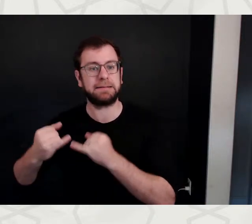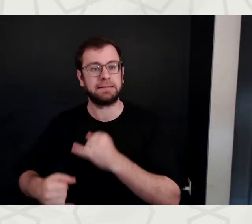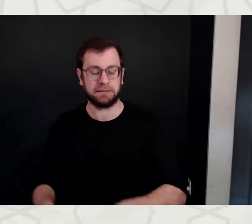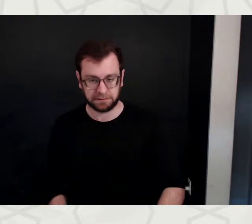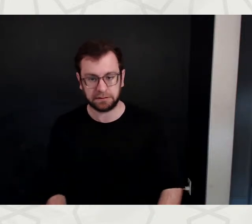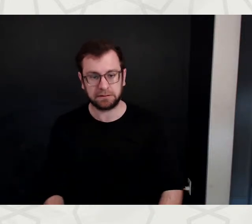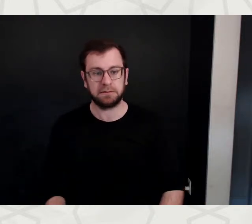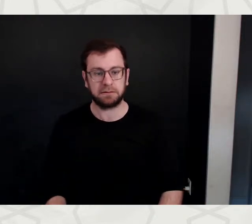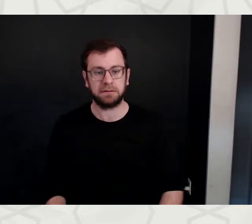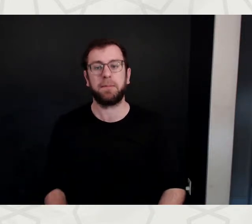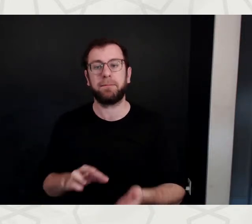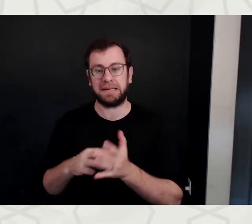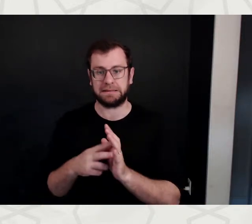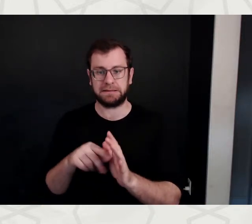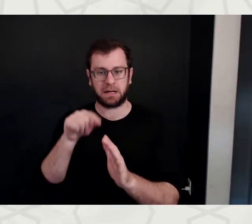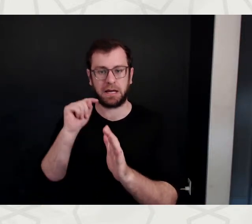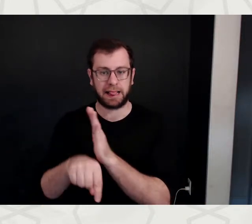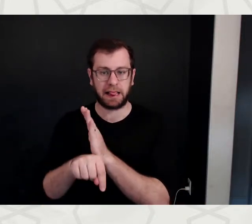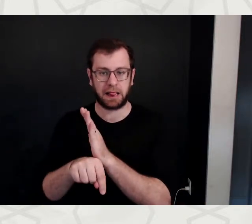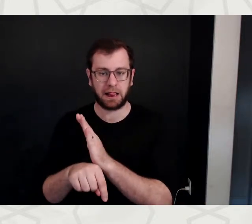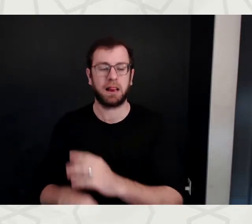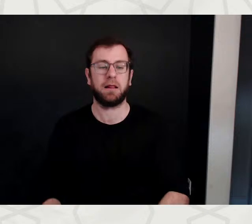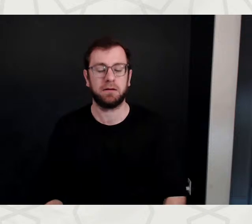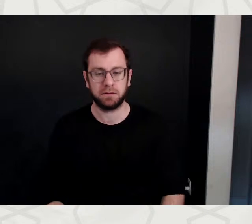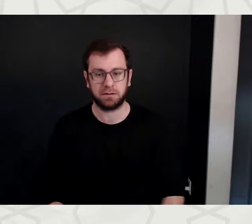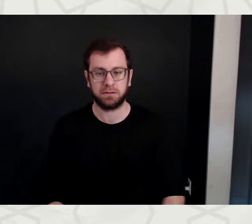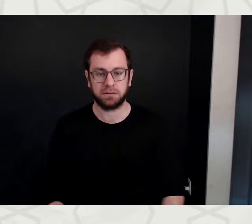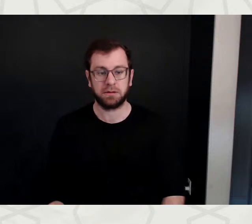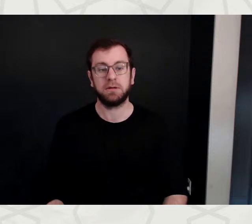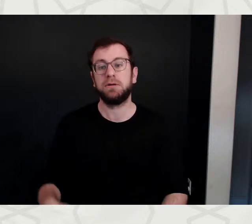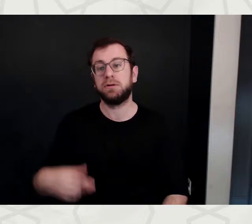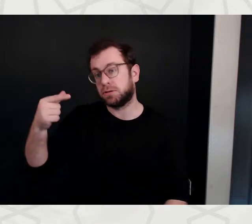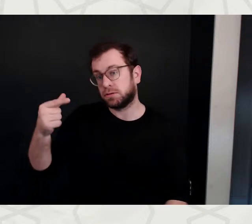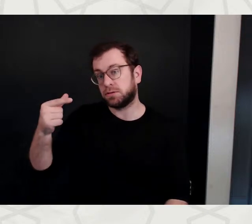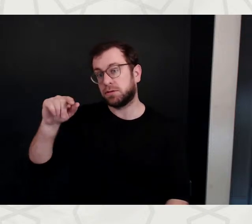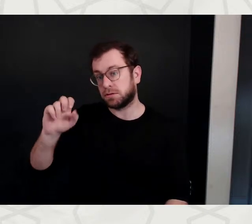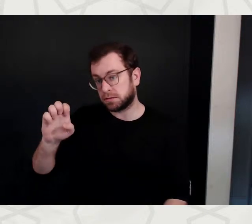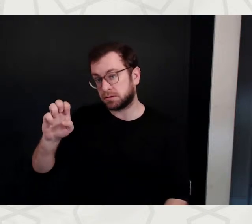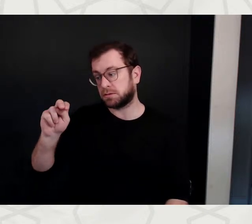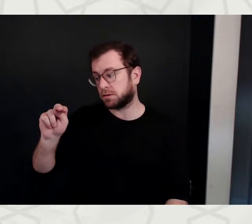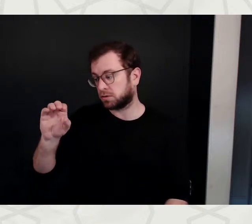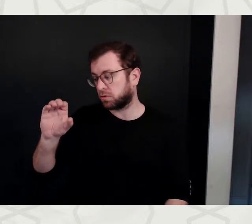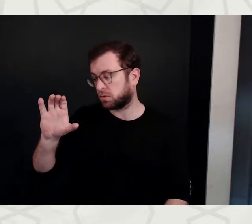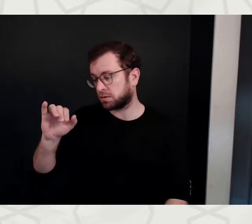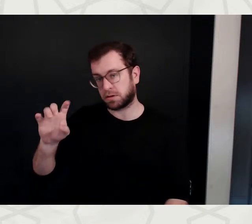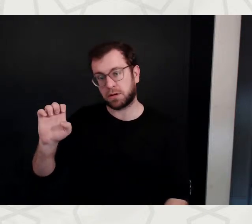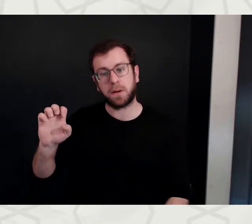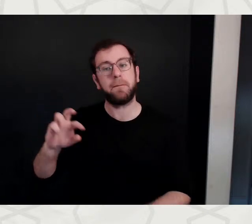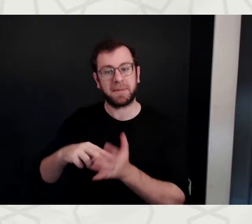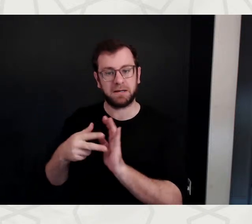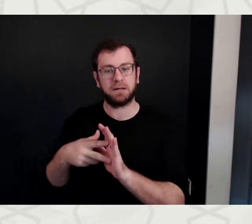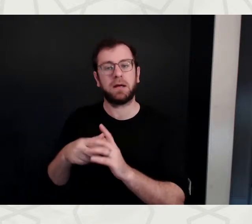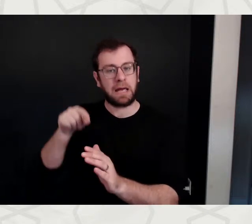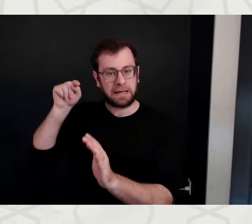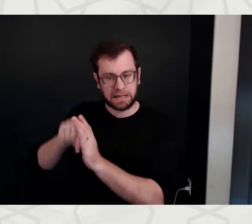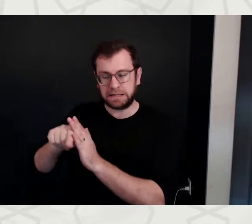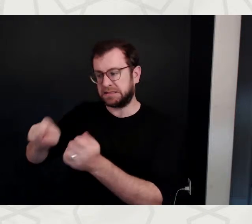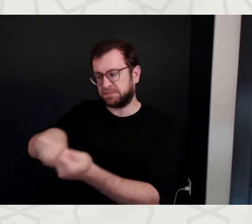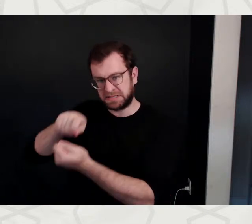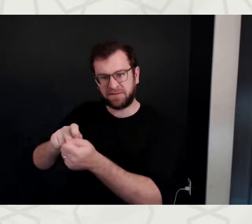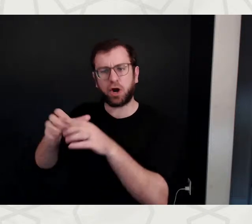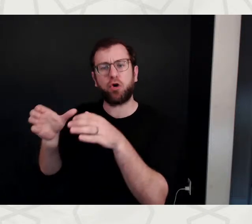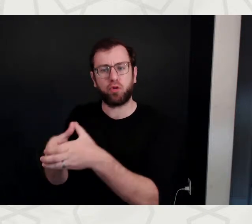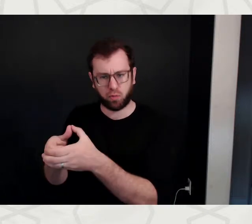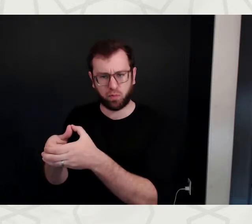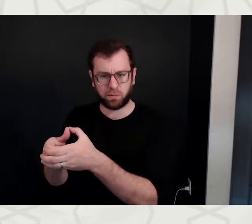suffix means to kill. So genocide means to kill a group, a